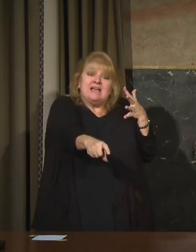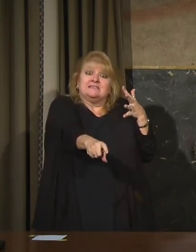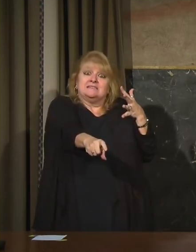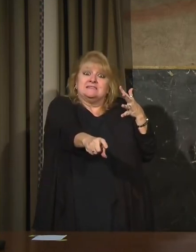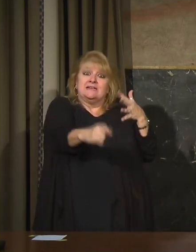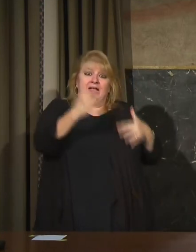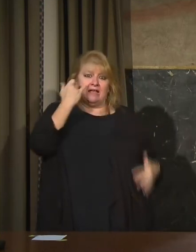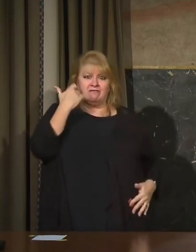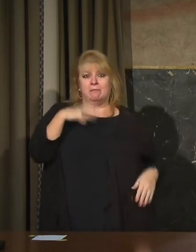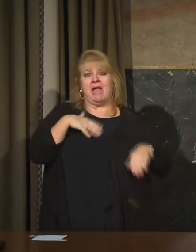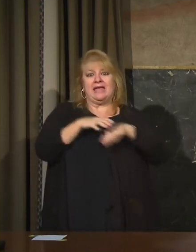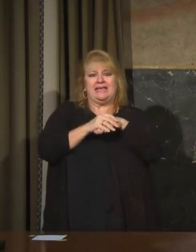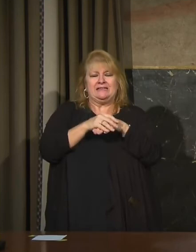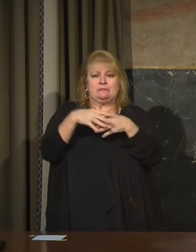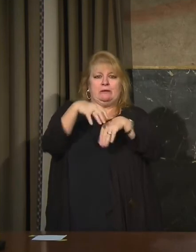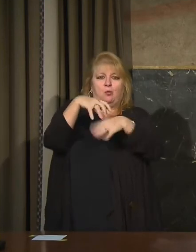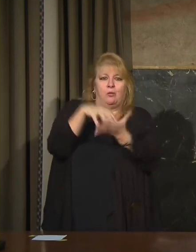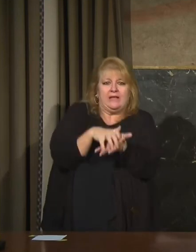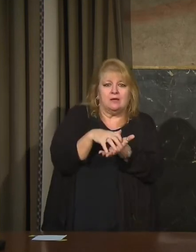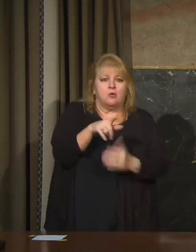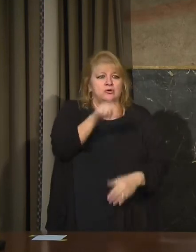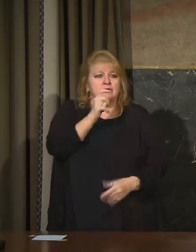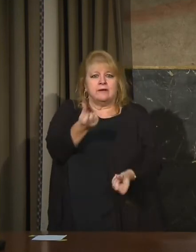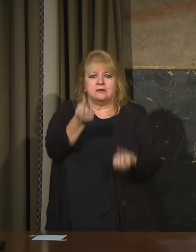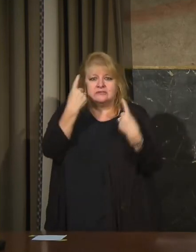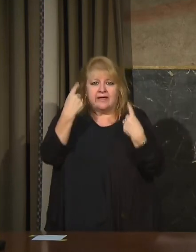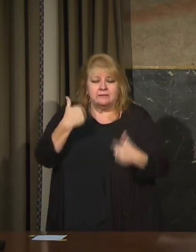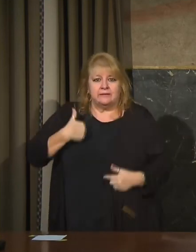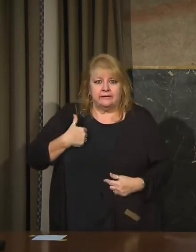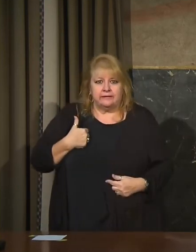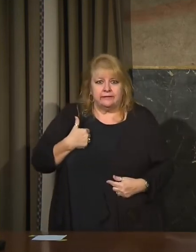We have to do better. Are we going to do better